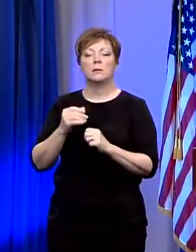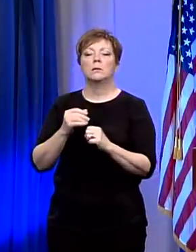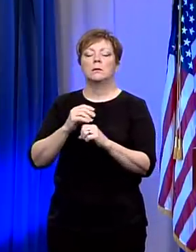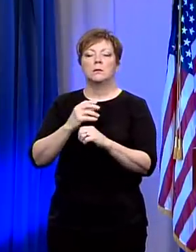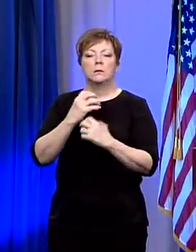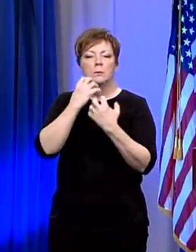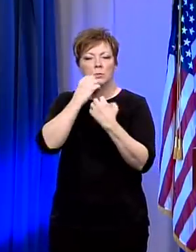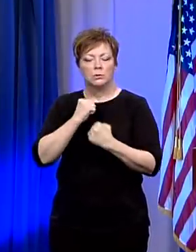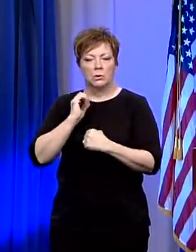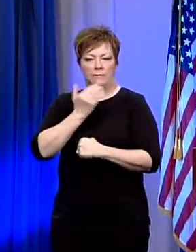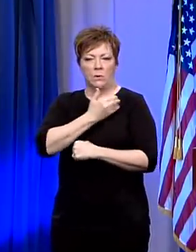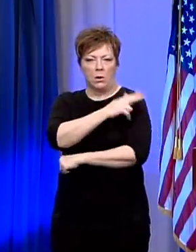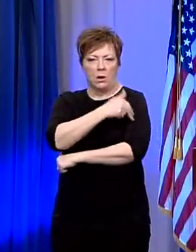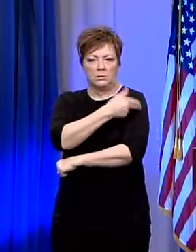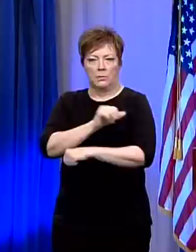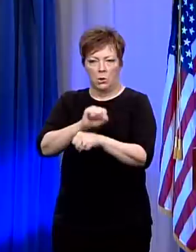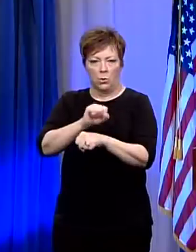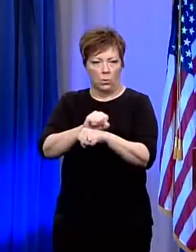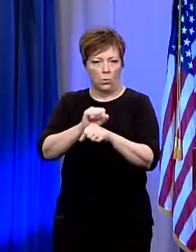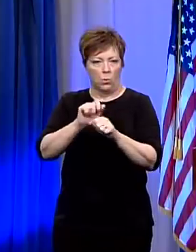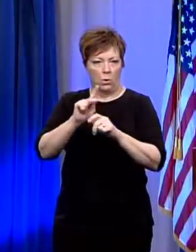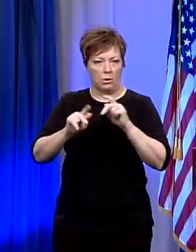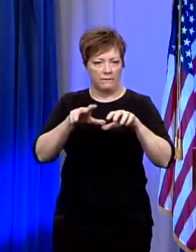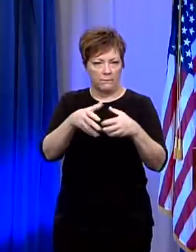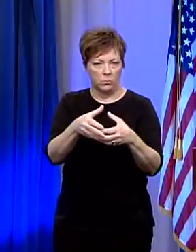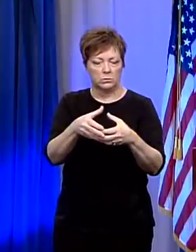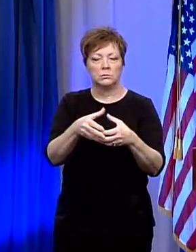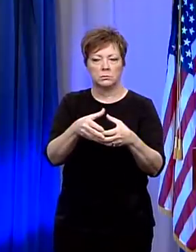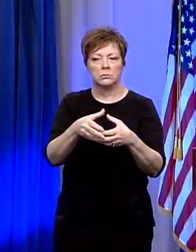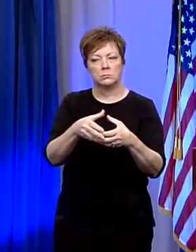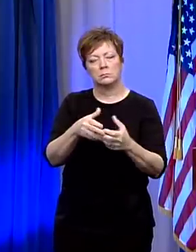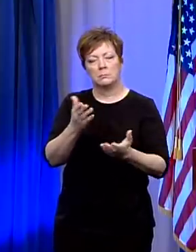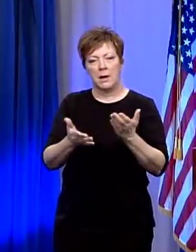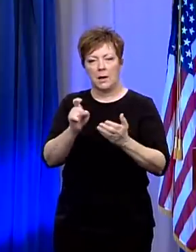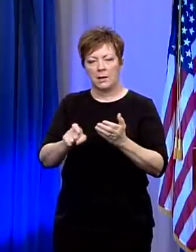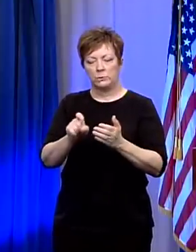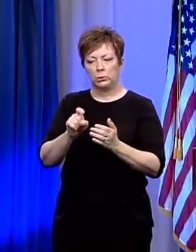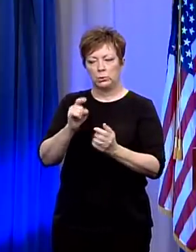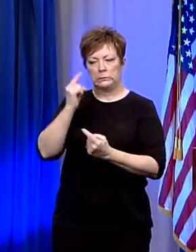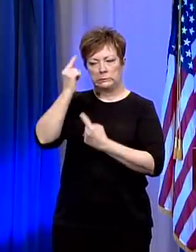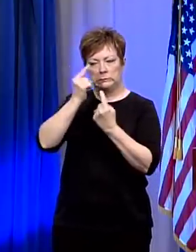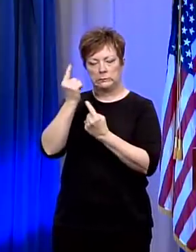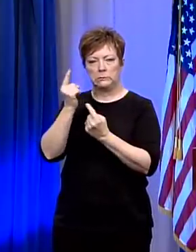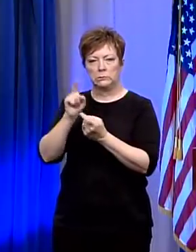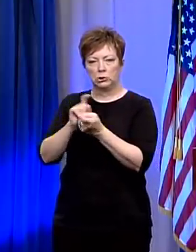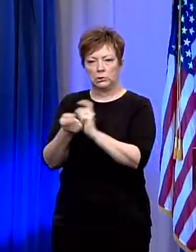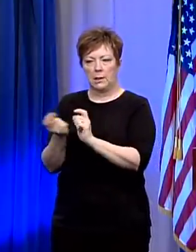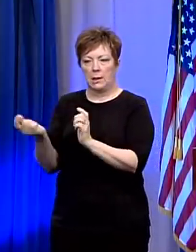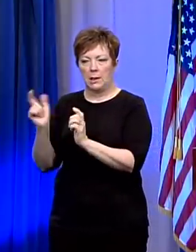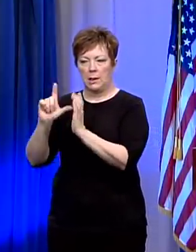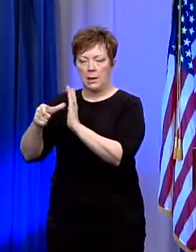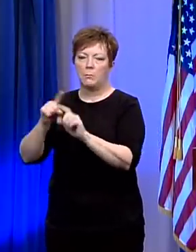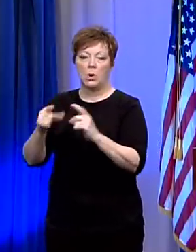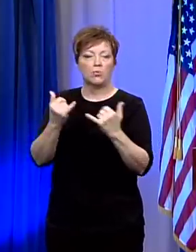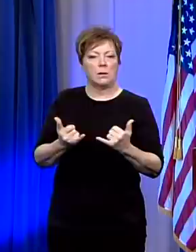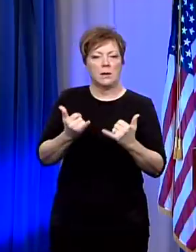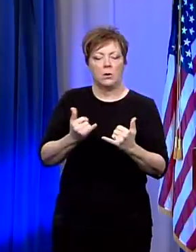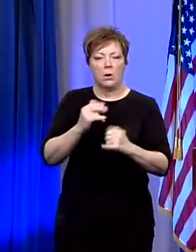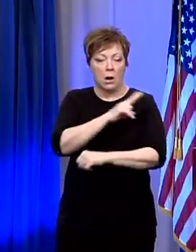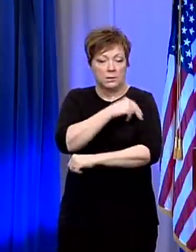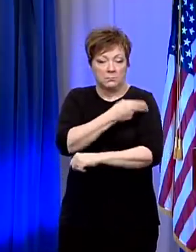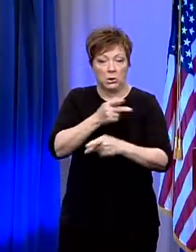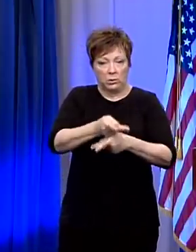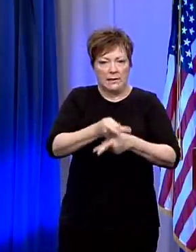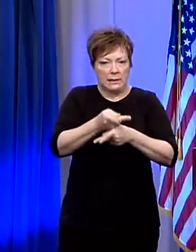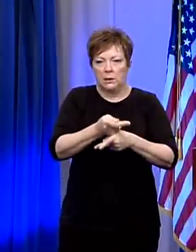our hospital workforce capacity, that measure may need to be revisited, but at this time we're exempting hospitals from that order for